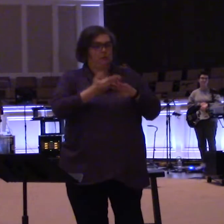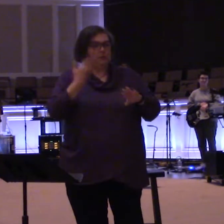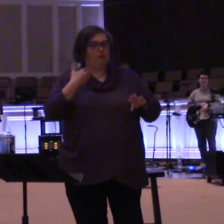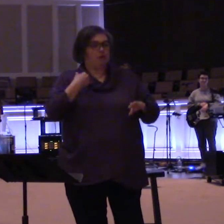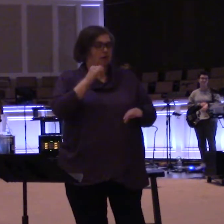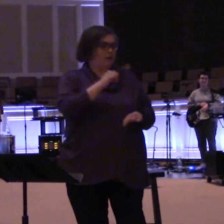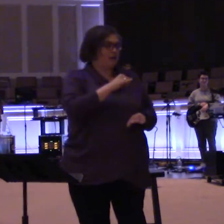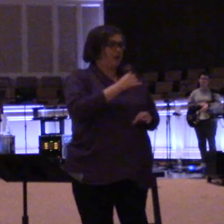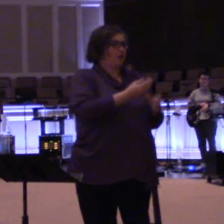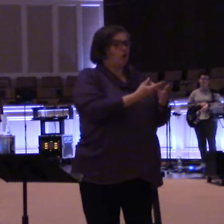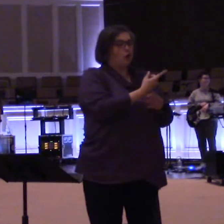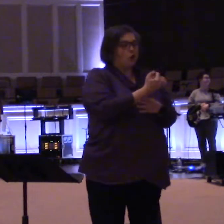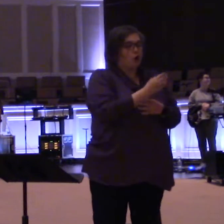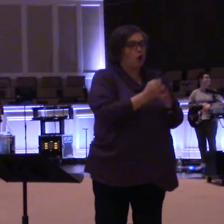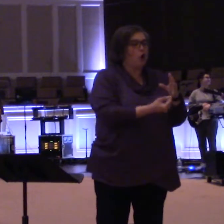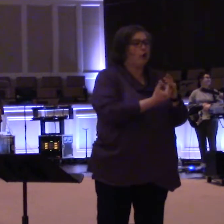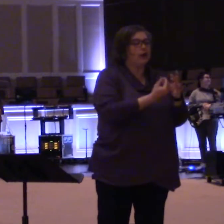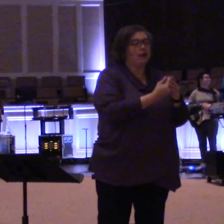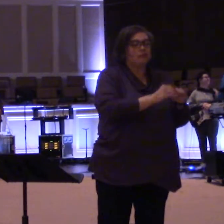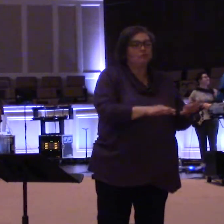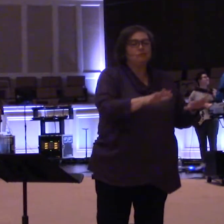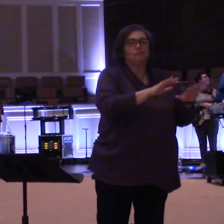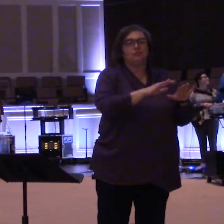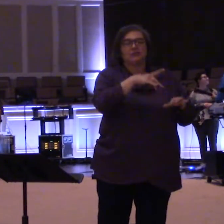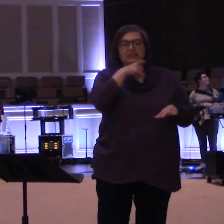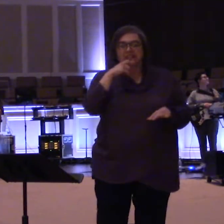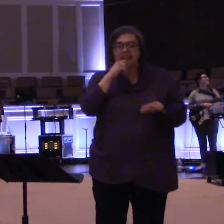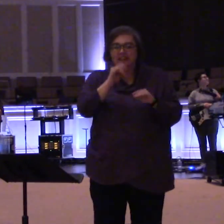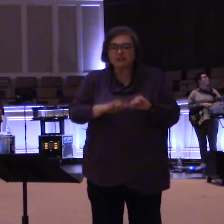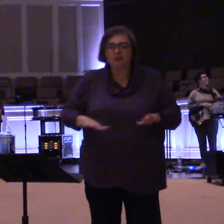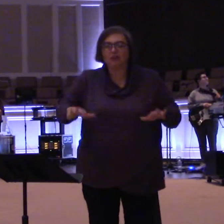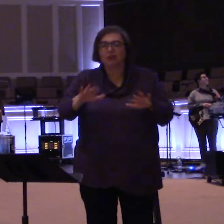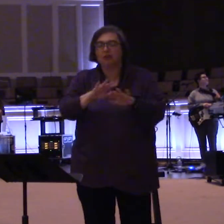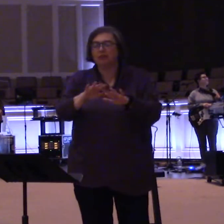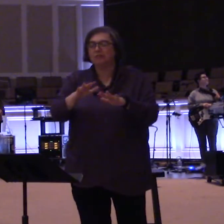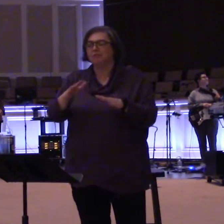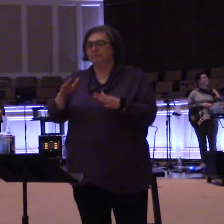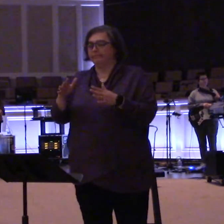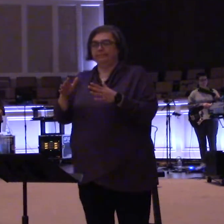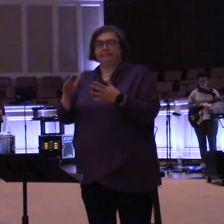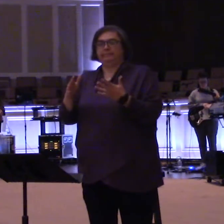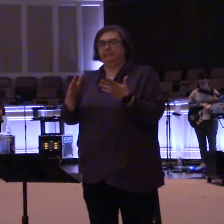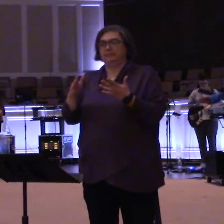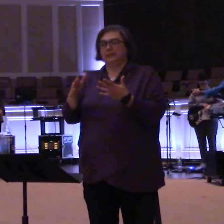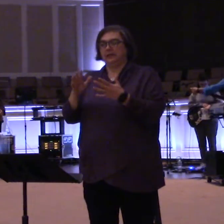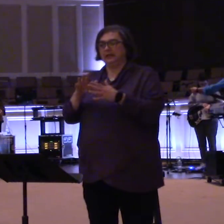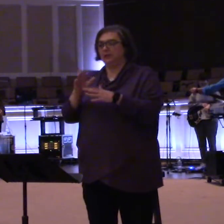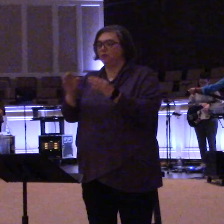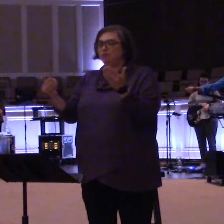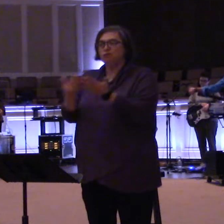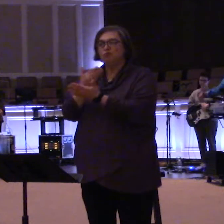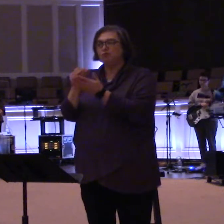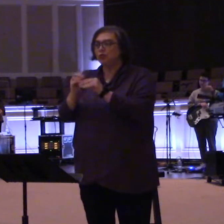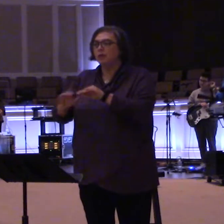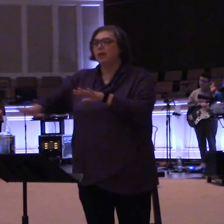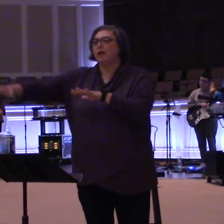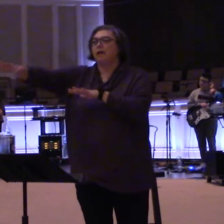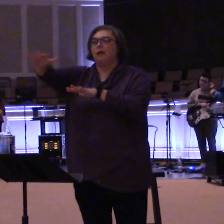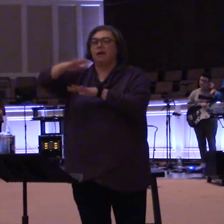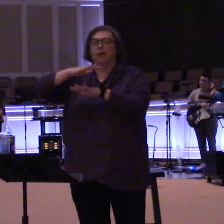from shepherds to kings to virgin mothers. Waiting is part of following a God who holds time in his